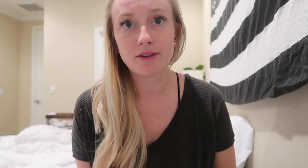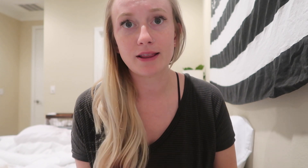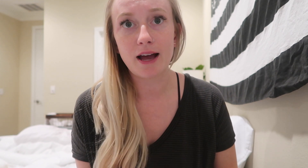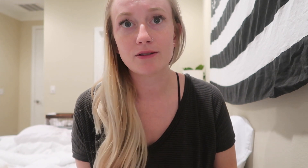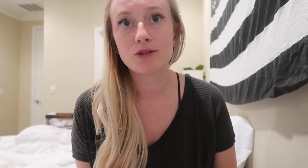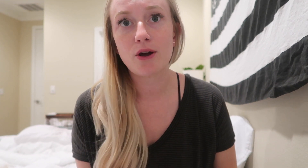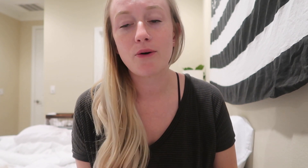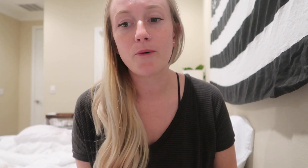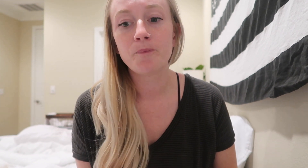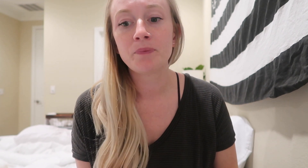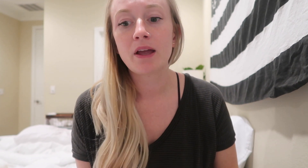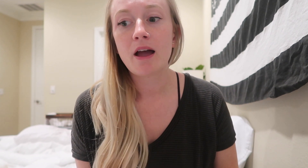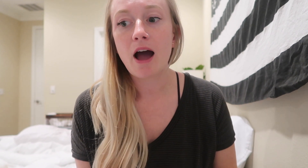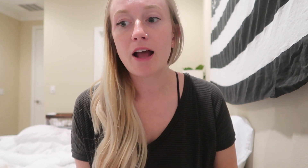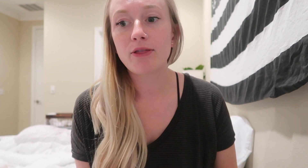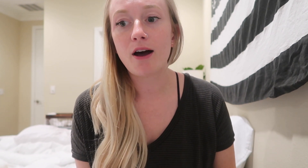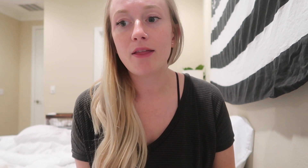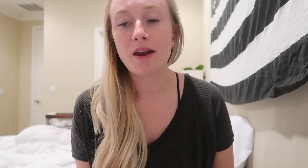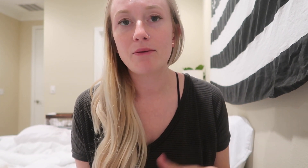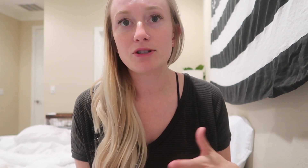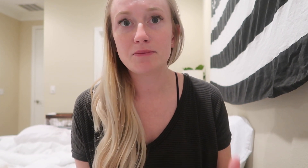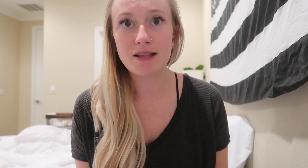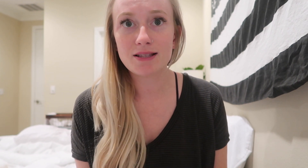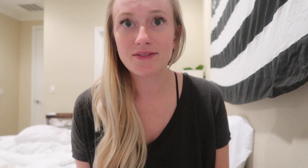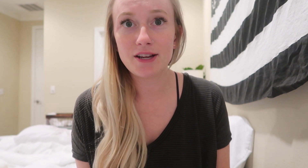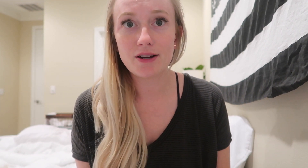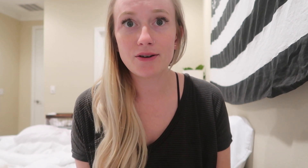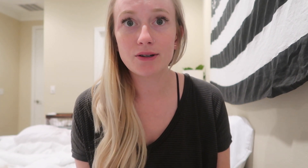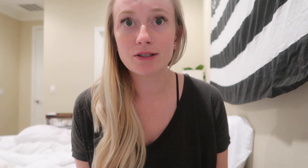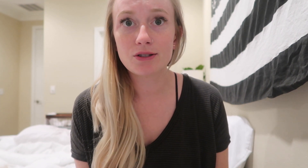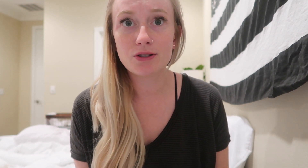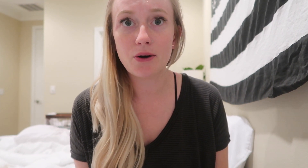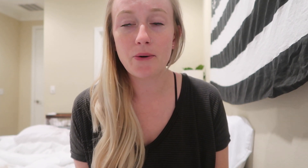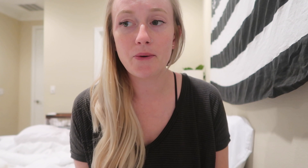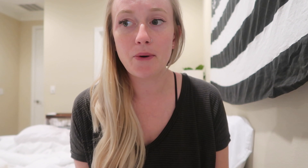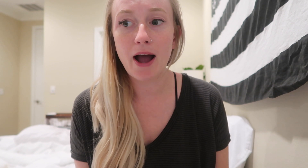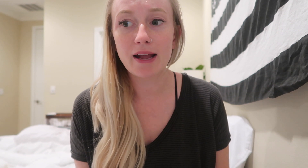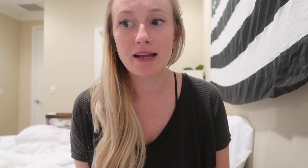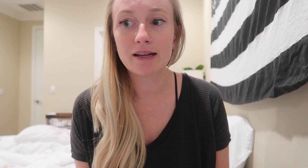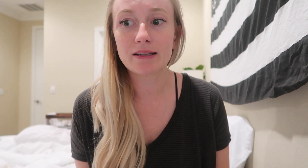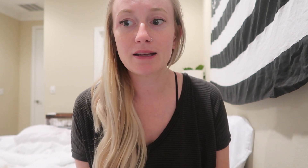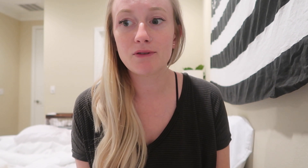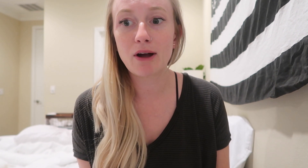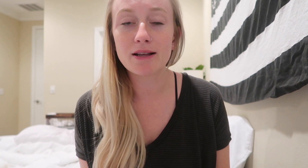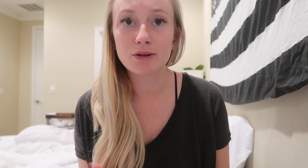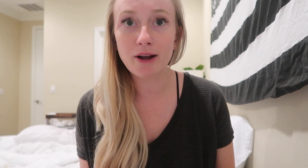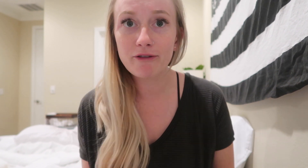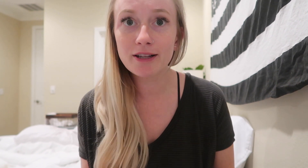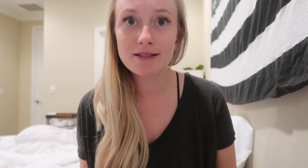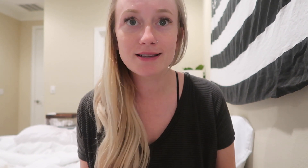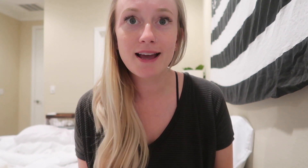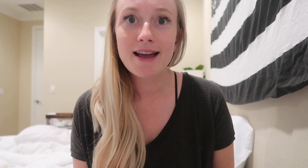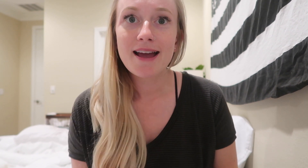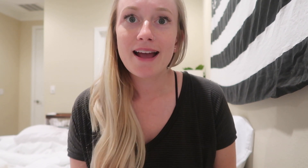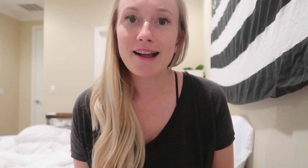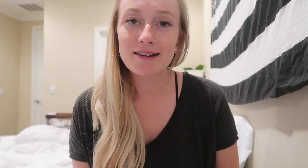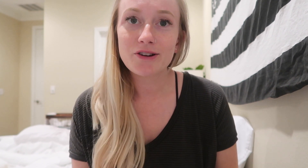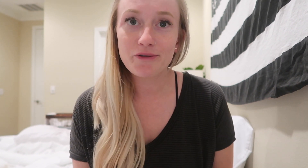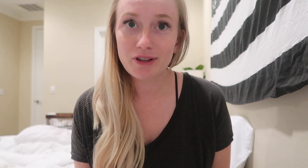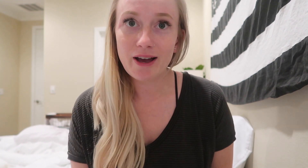like that. So I thought that I would just make this video so I can give you guys a reference, and hopefully it